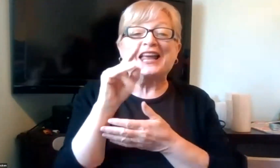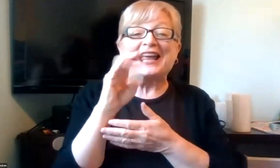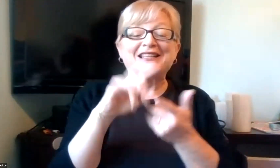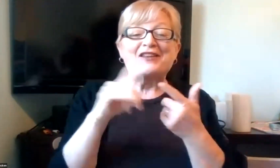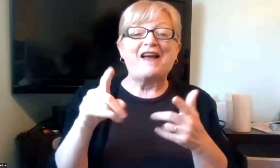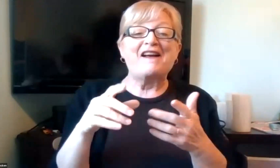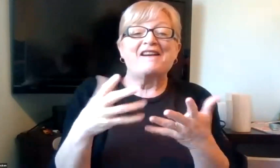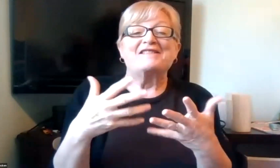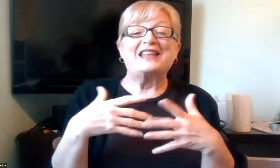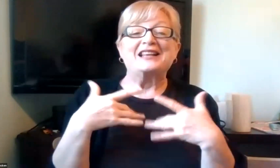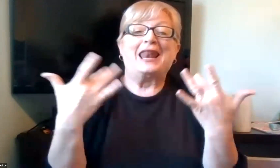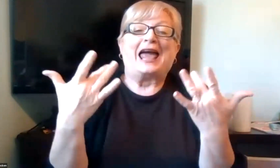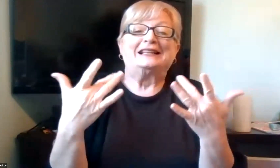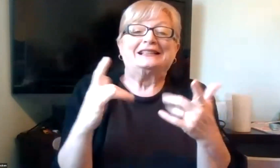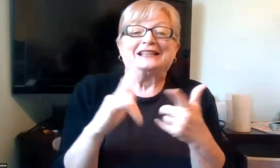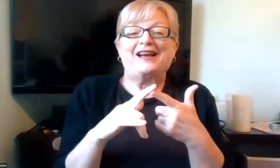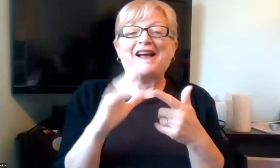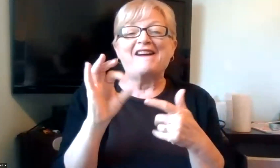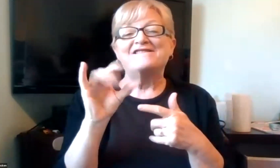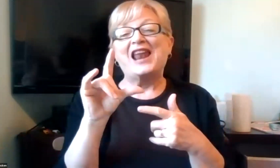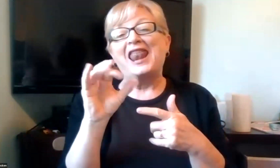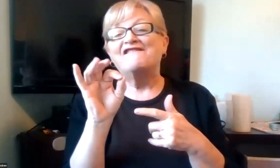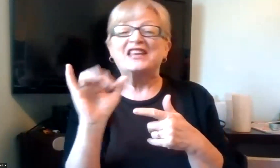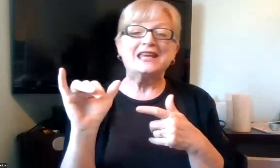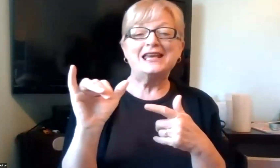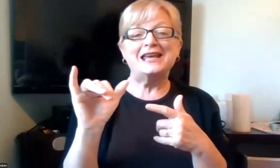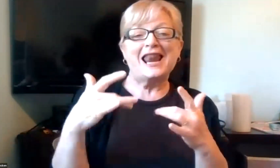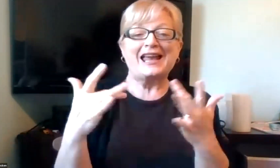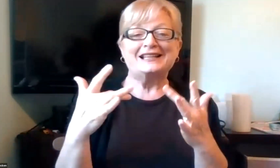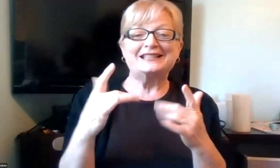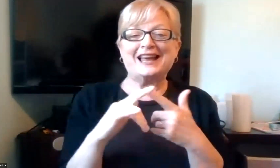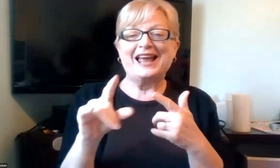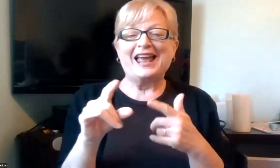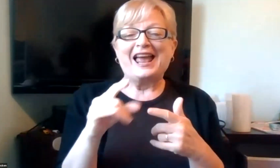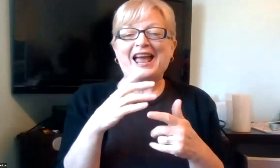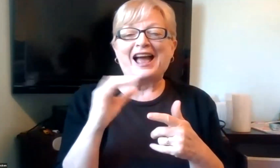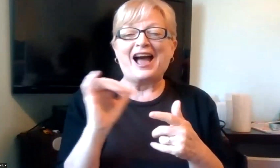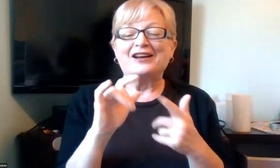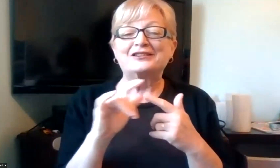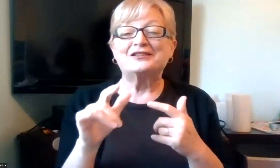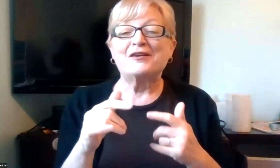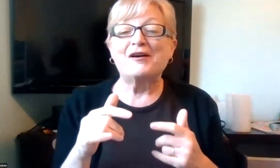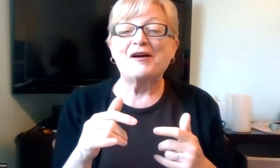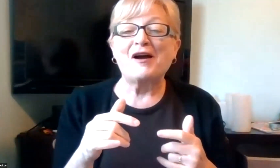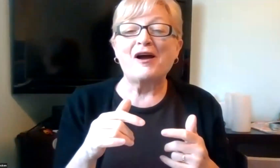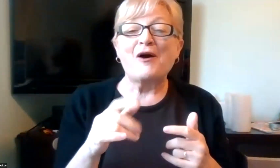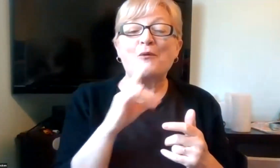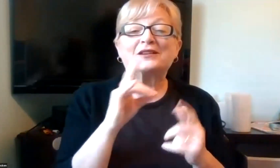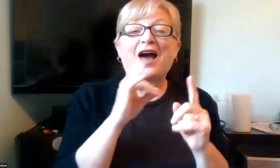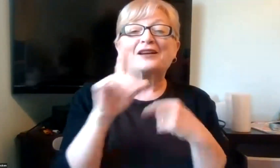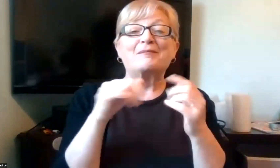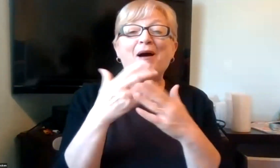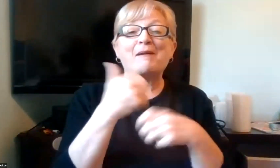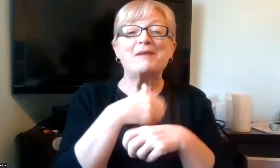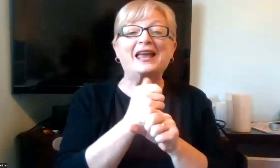light. The slice and bake cookies, that is also my jam. We talked about just